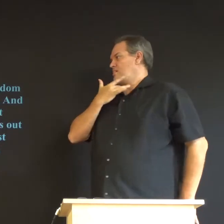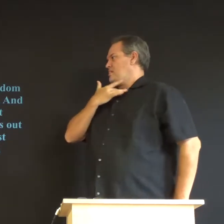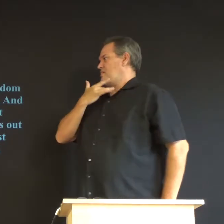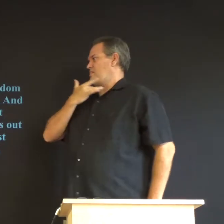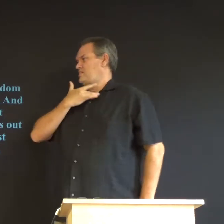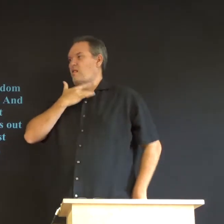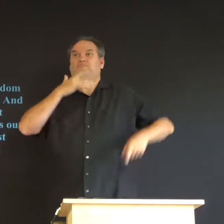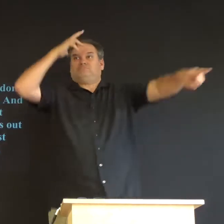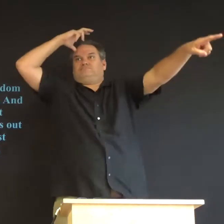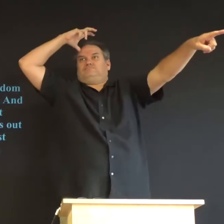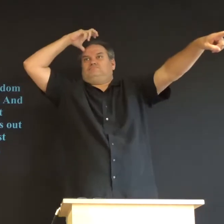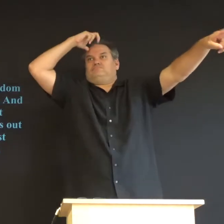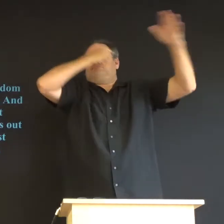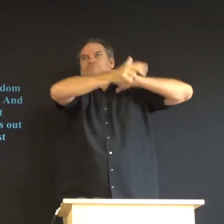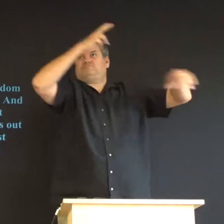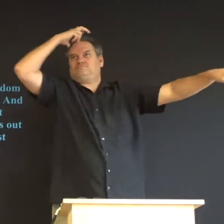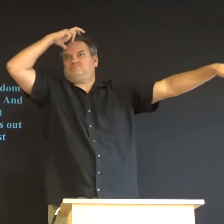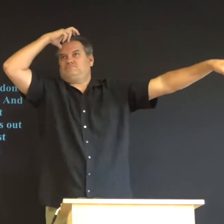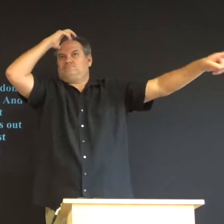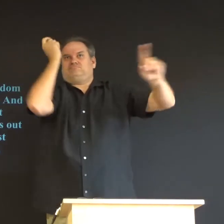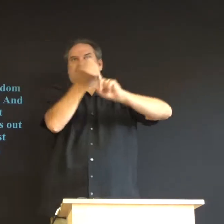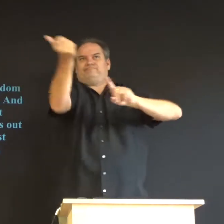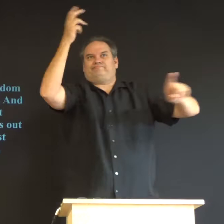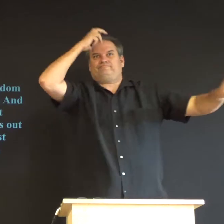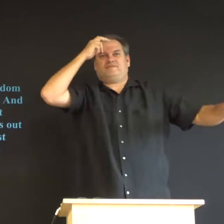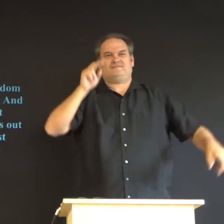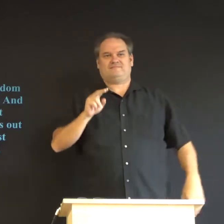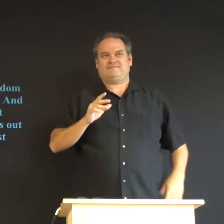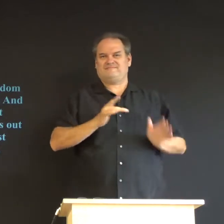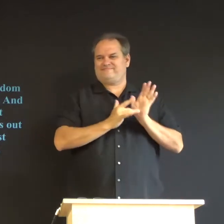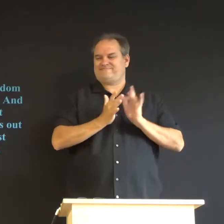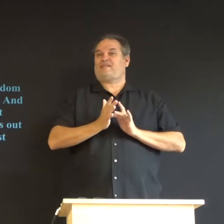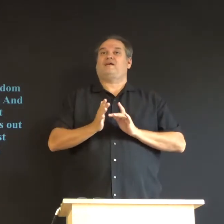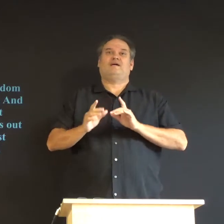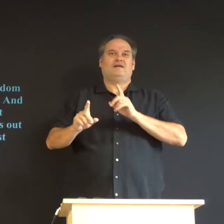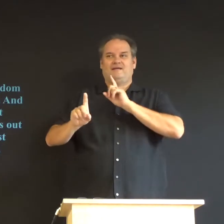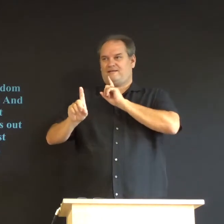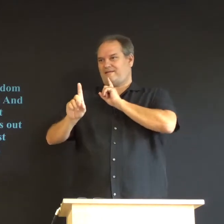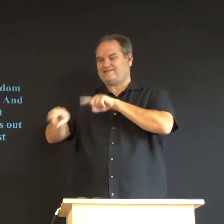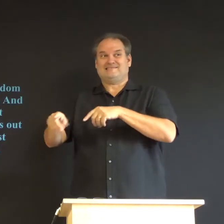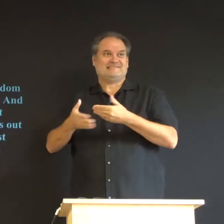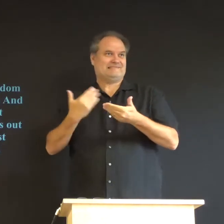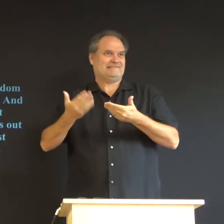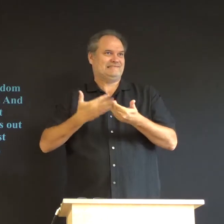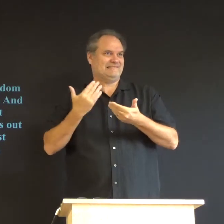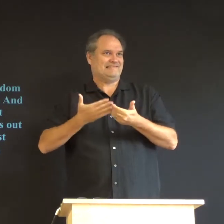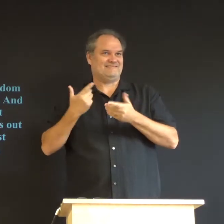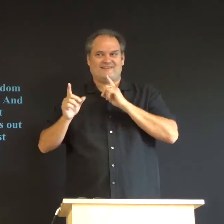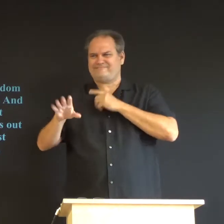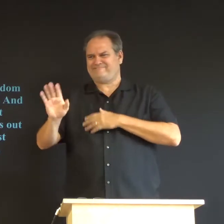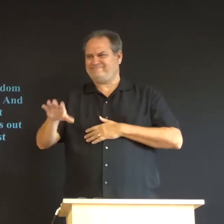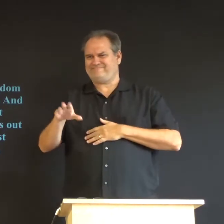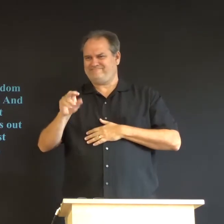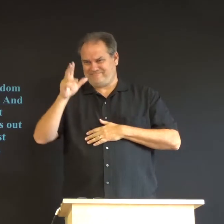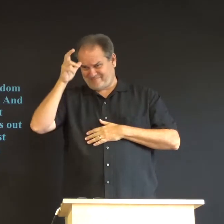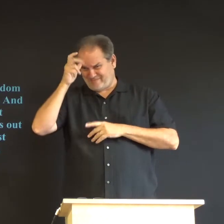and he really had them in the ropes. You know, the other Pharisees want to say, demon casting out